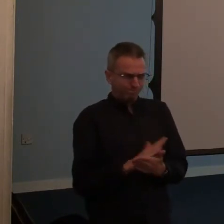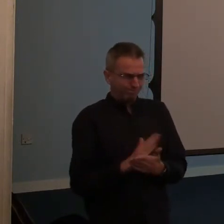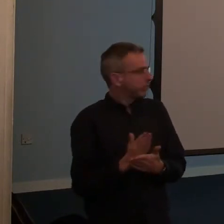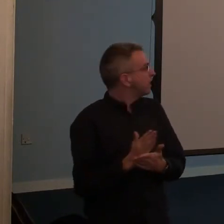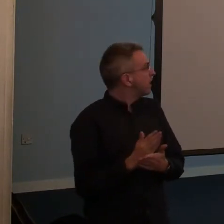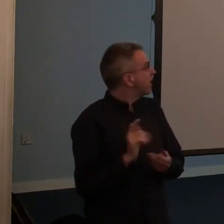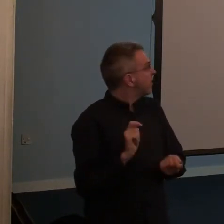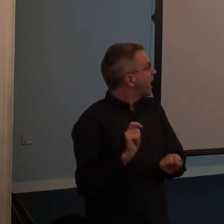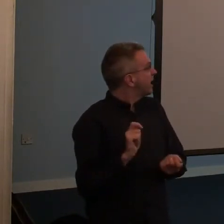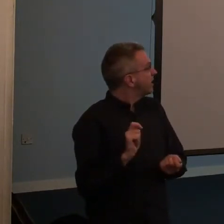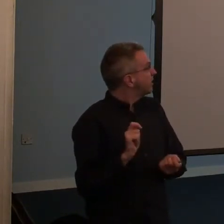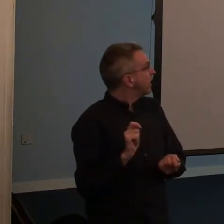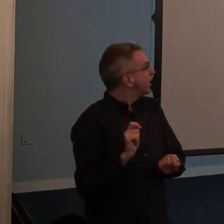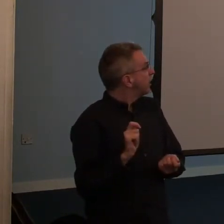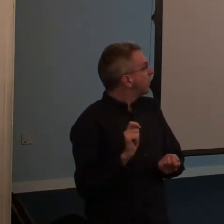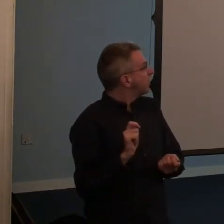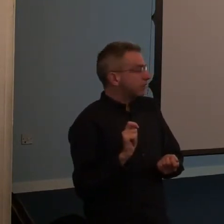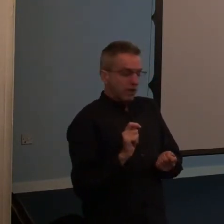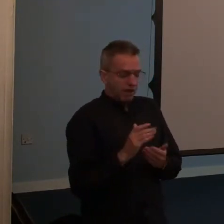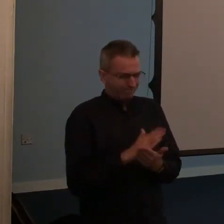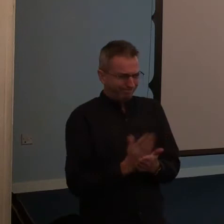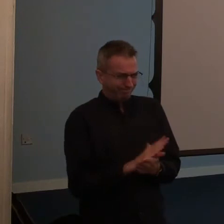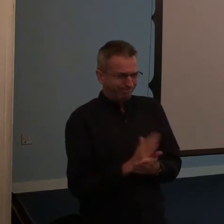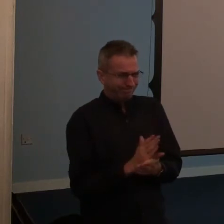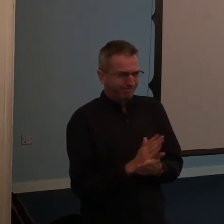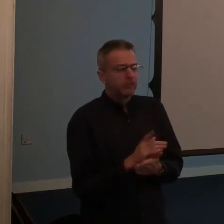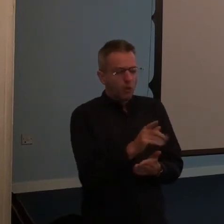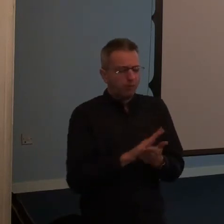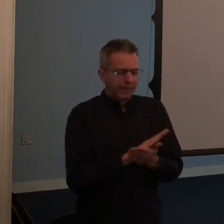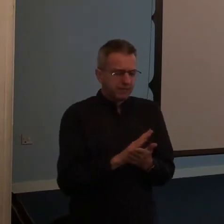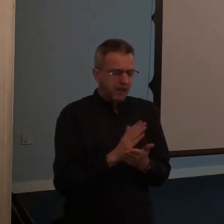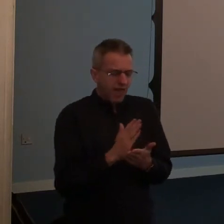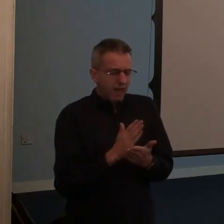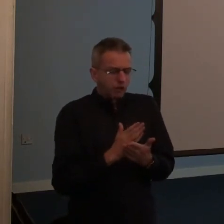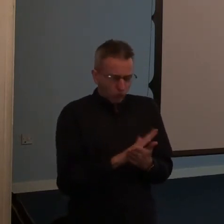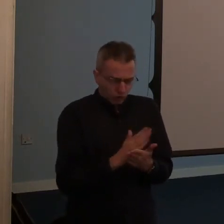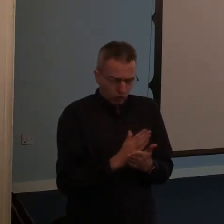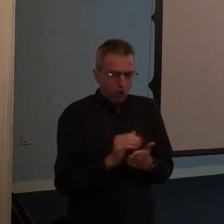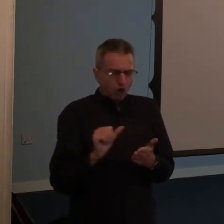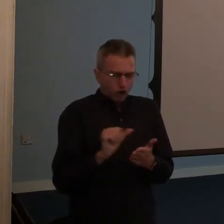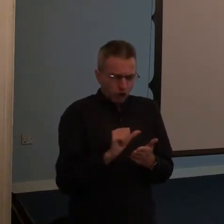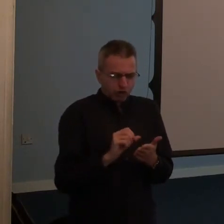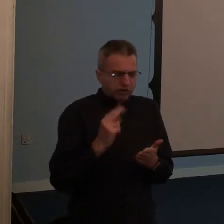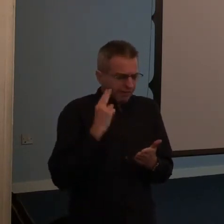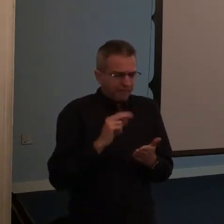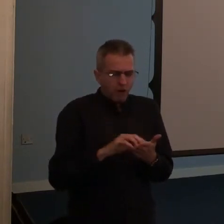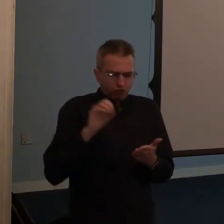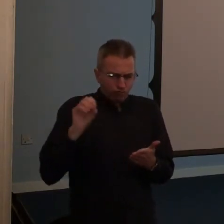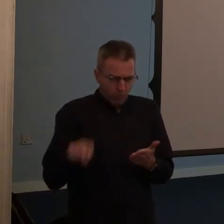If a person before was unsure and then changed to disagree, so it meant that the first time they marked the questionnaire, they